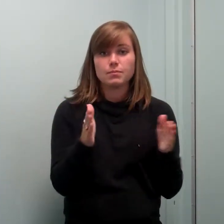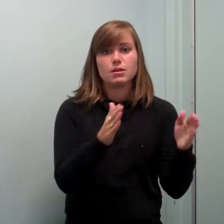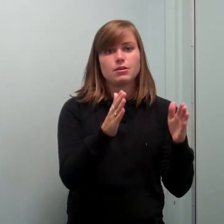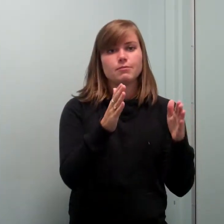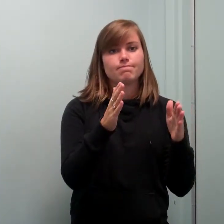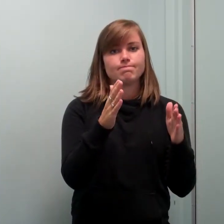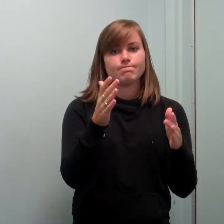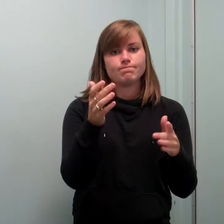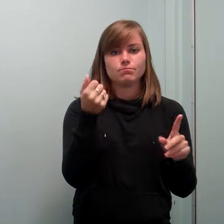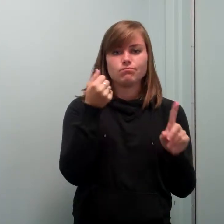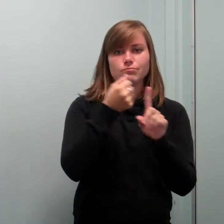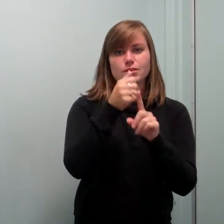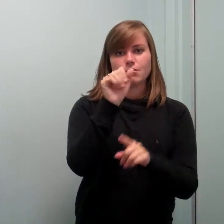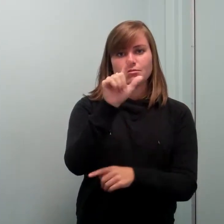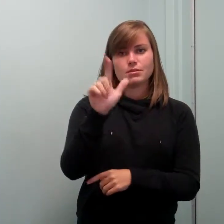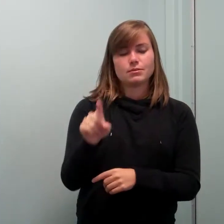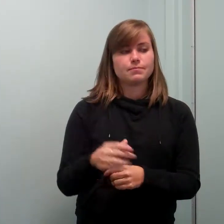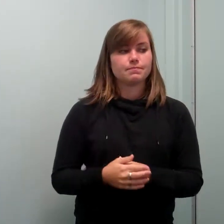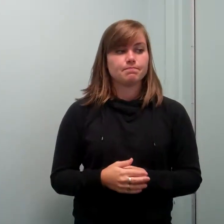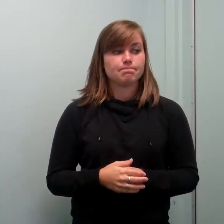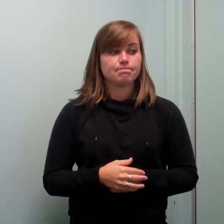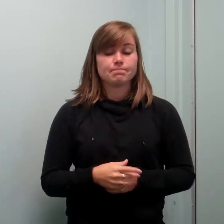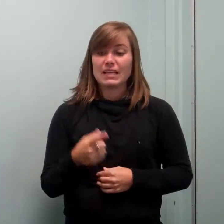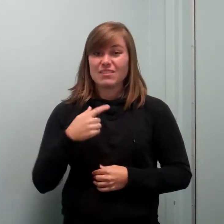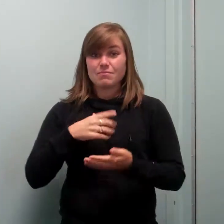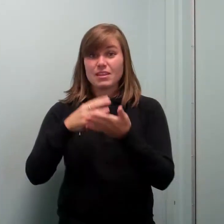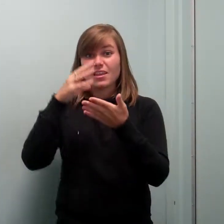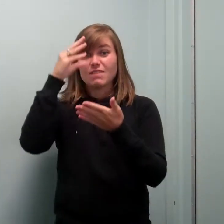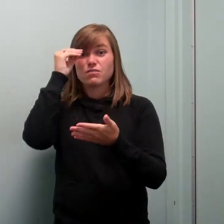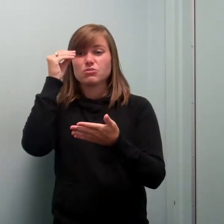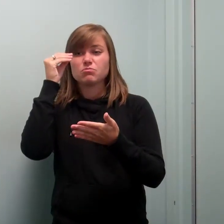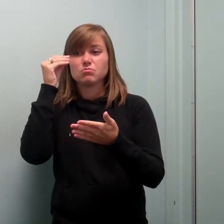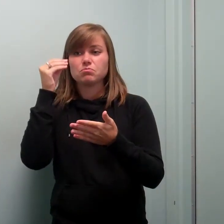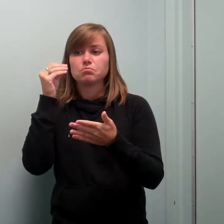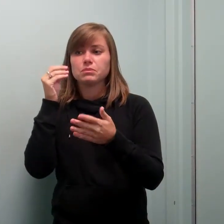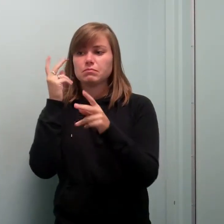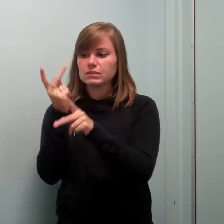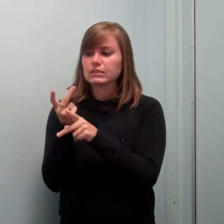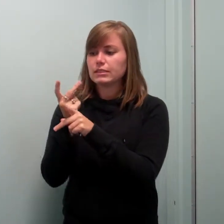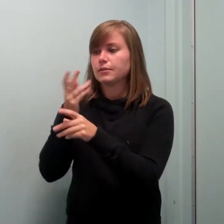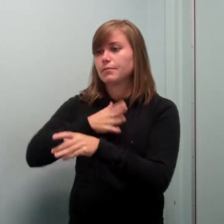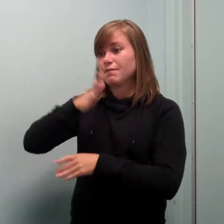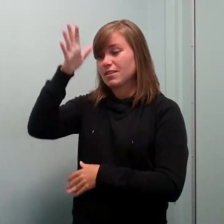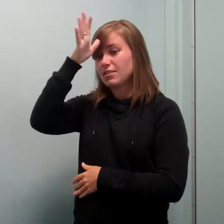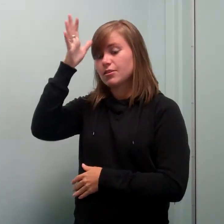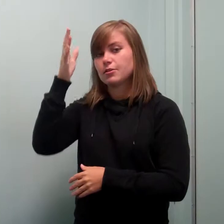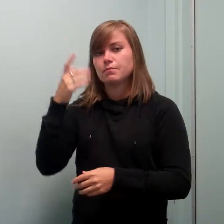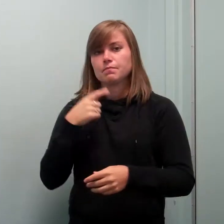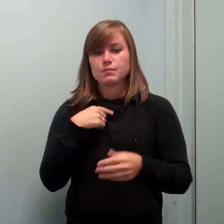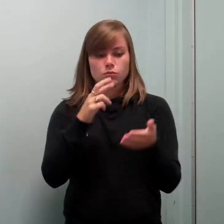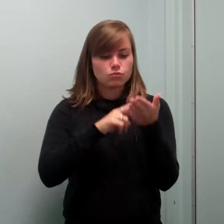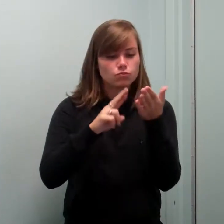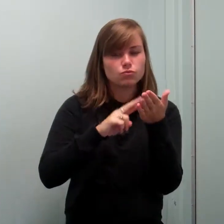Based on what I've learned from taking care of my father and researching what it's like to live with dementia, I'm focusing on three things in my